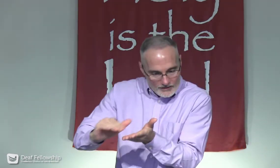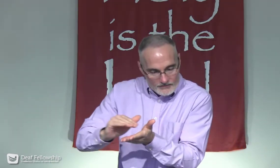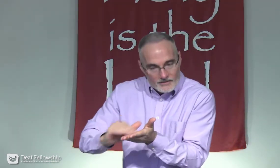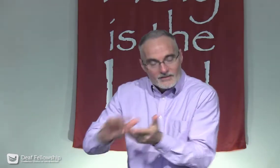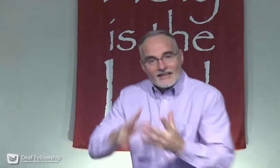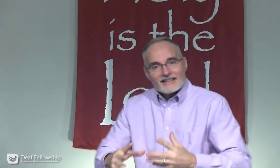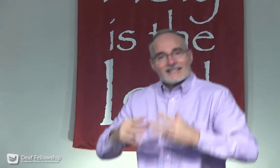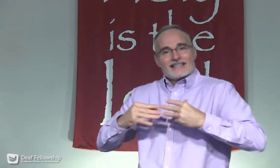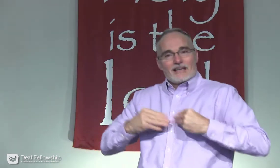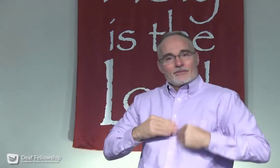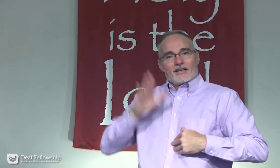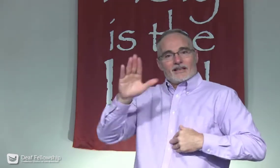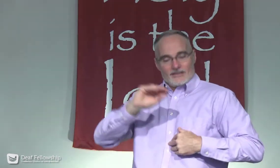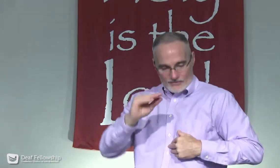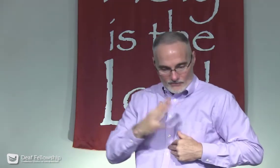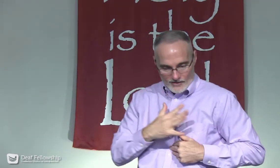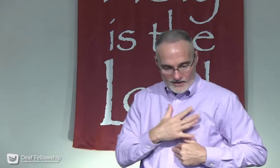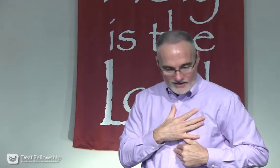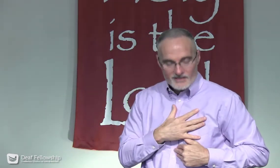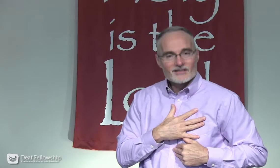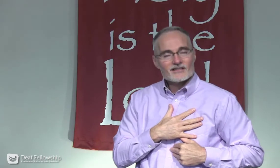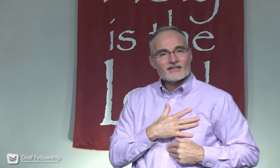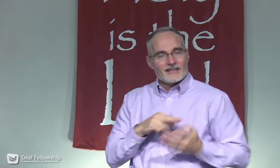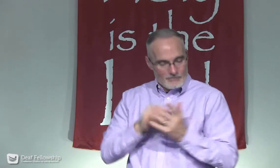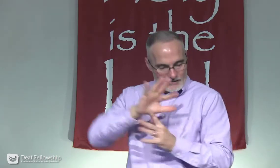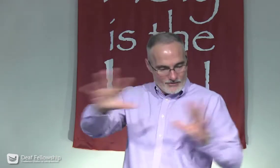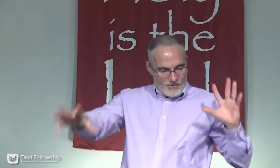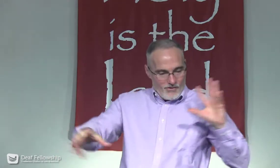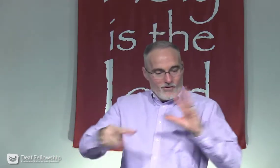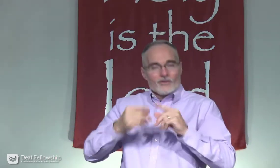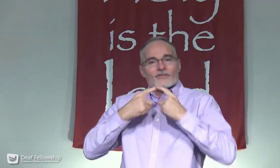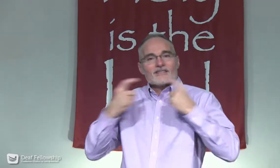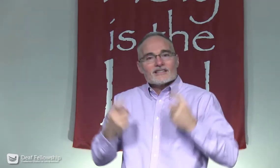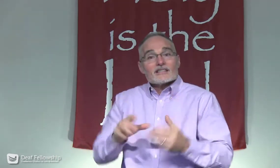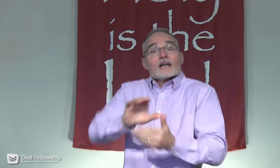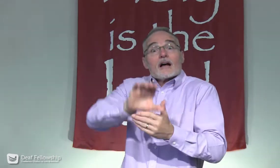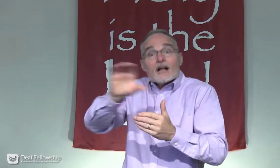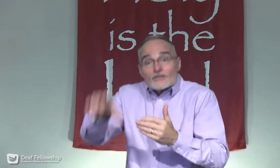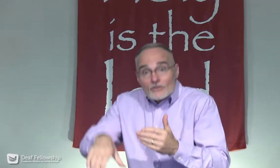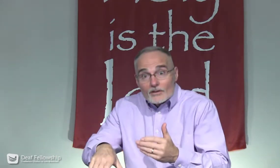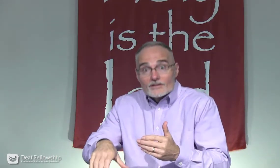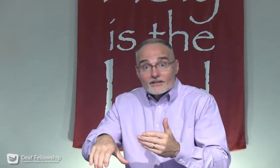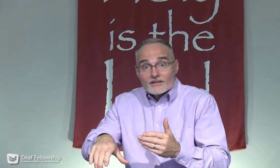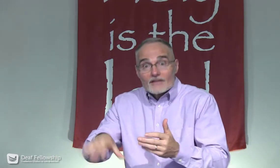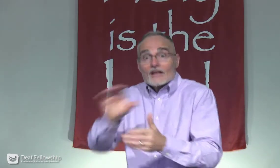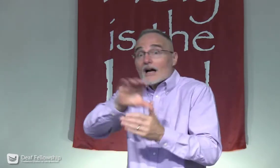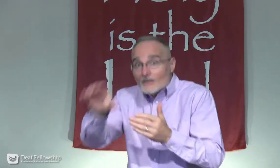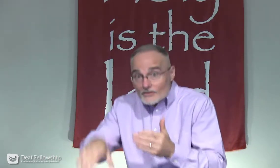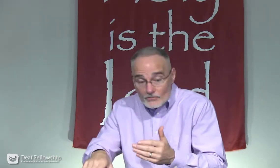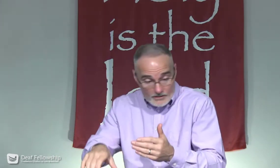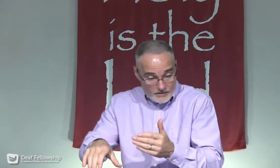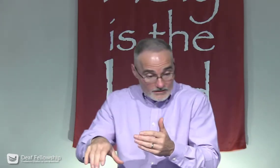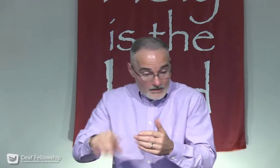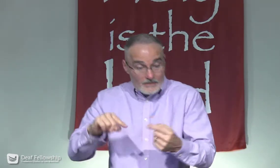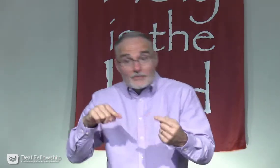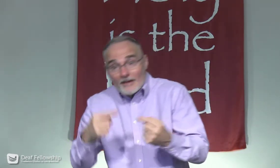When you ask God for forgiveness, you accept his grace, it means the